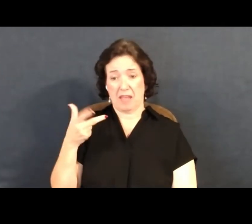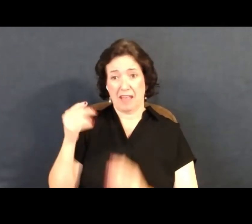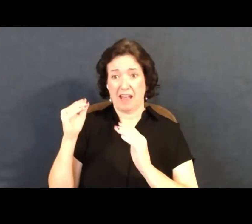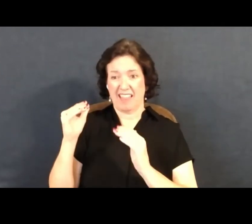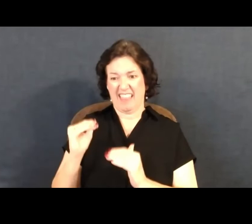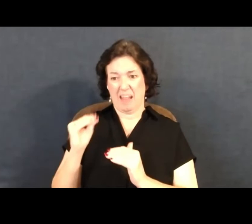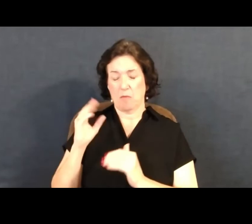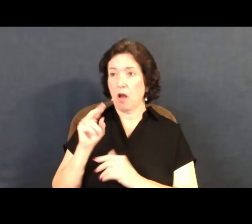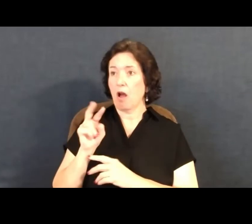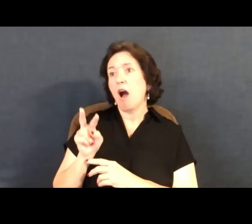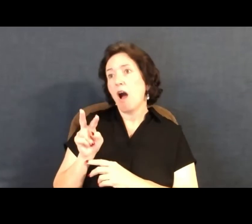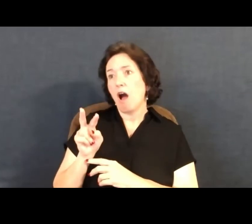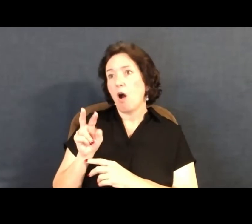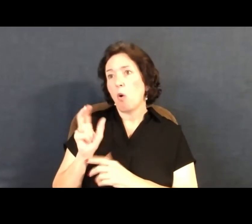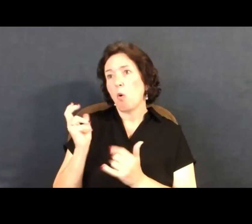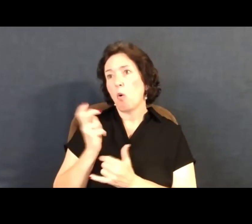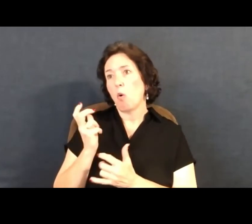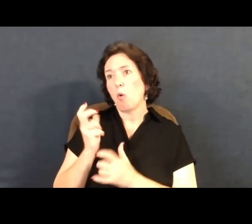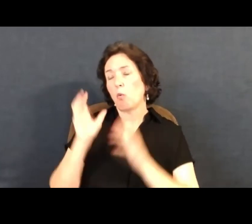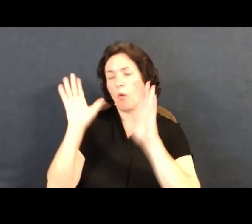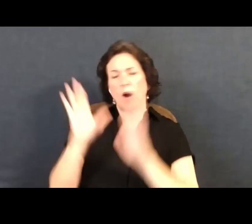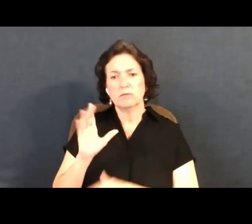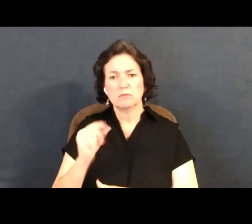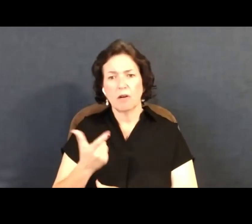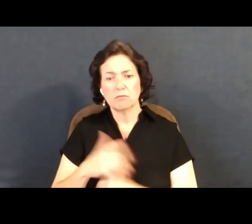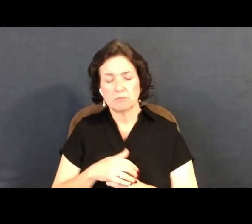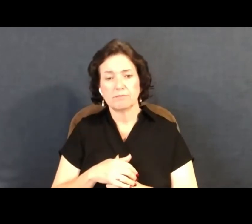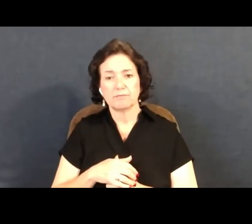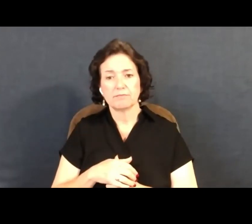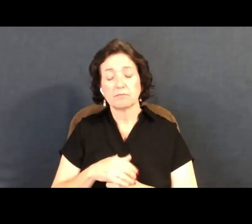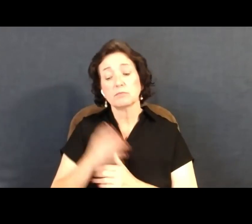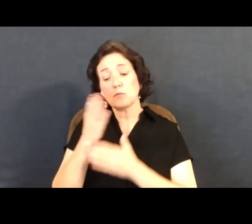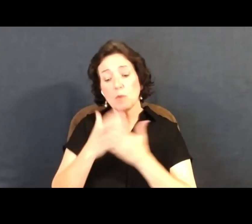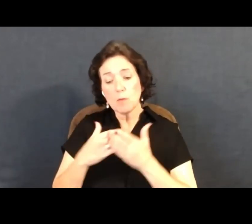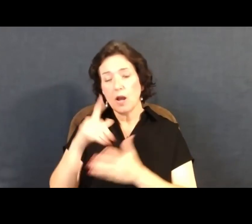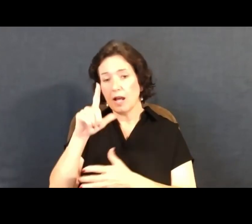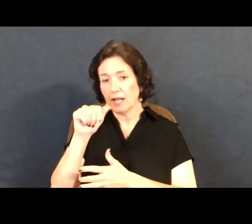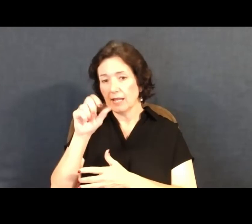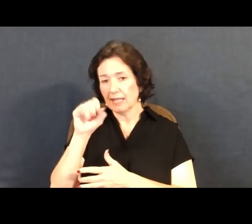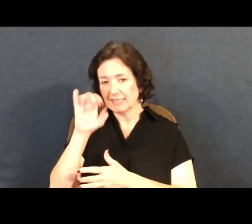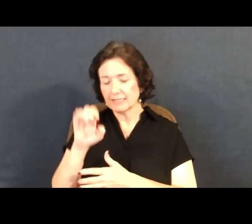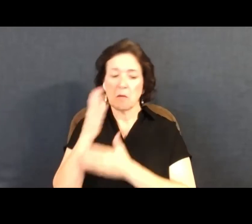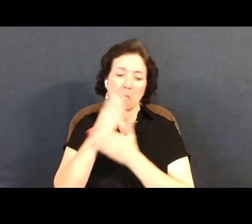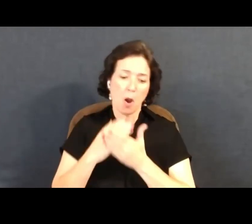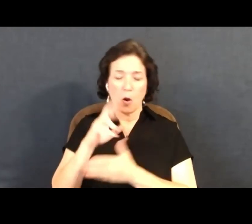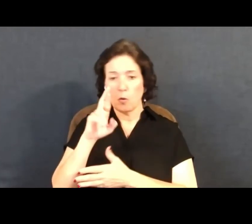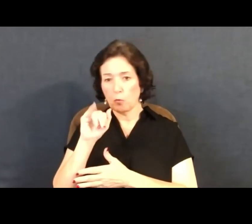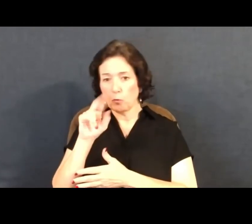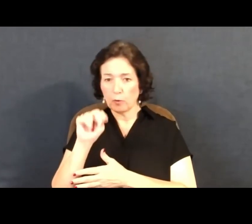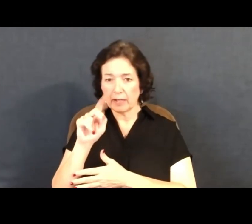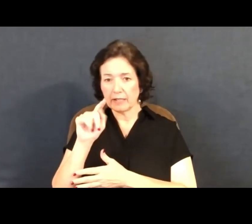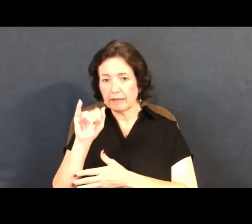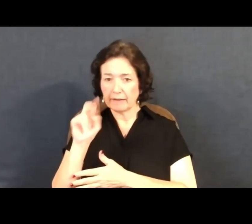an incredible dog. Now, part Lassie, part Ren 10-10, part